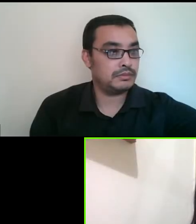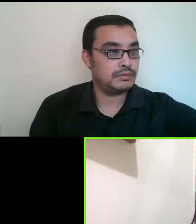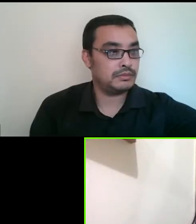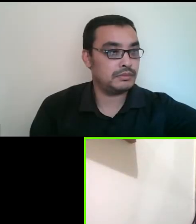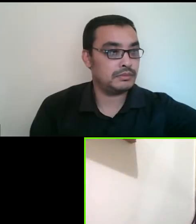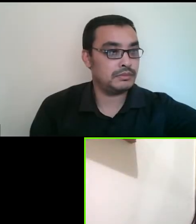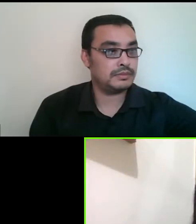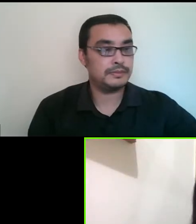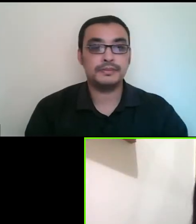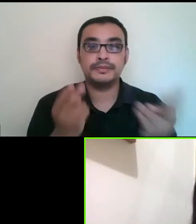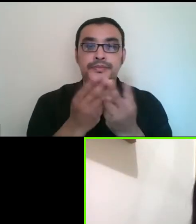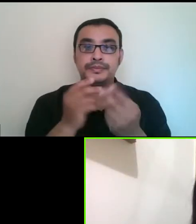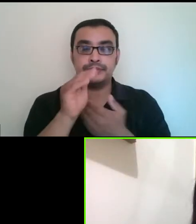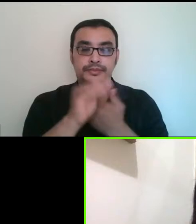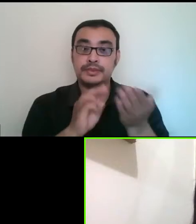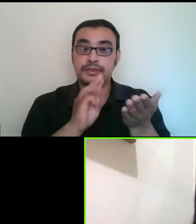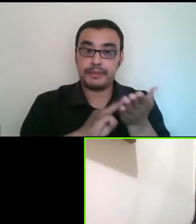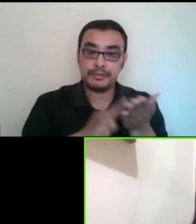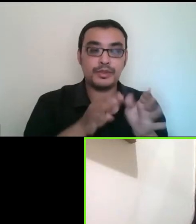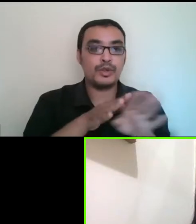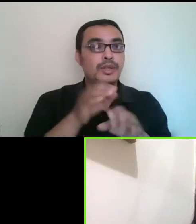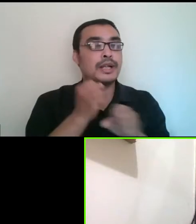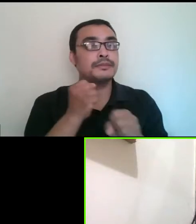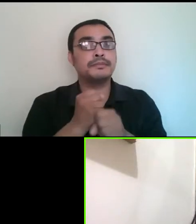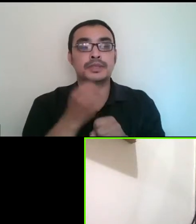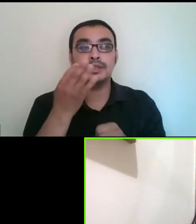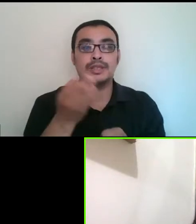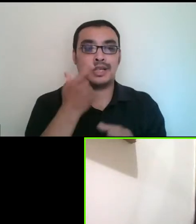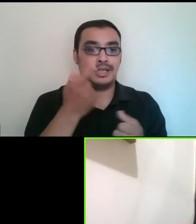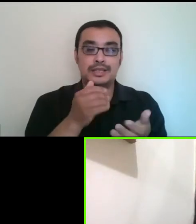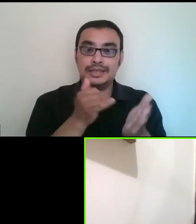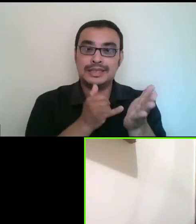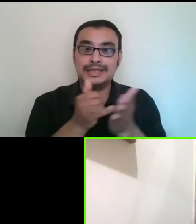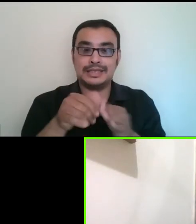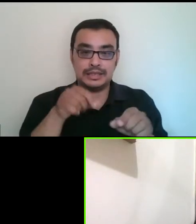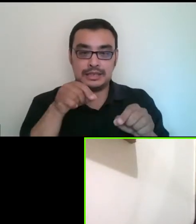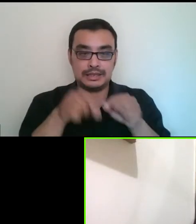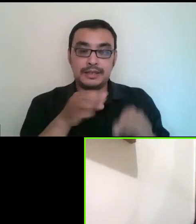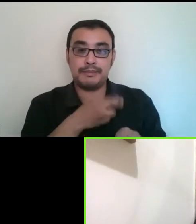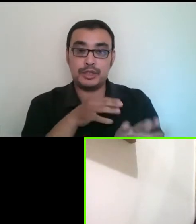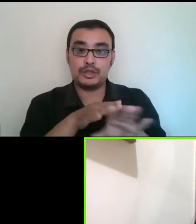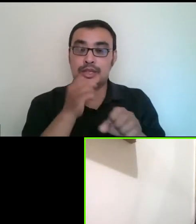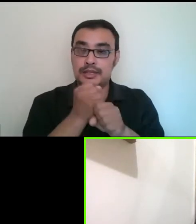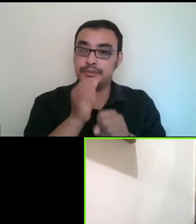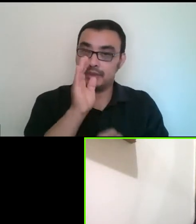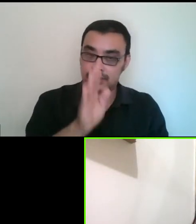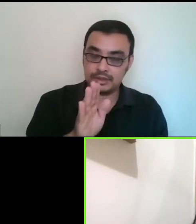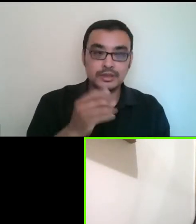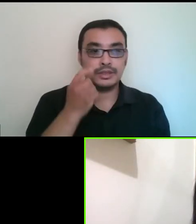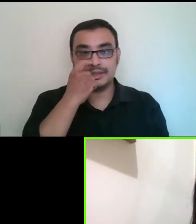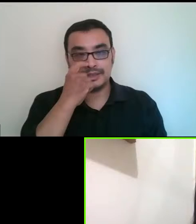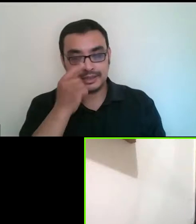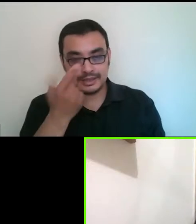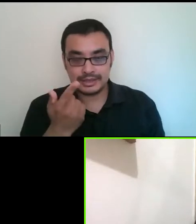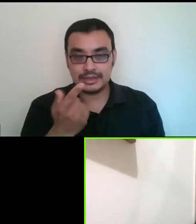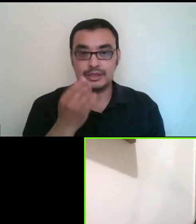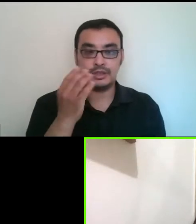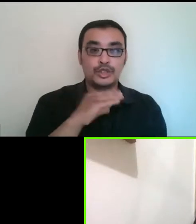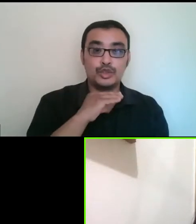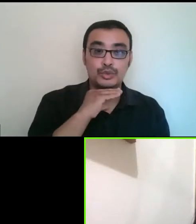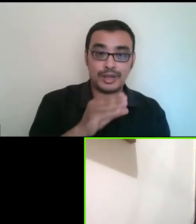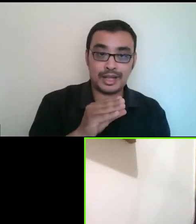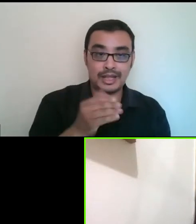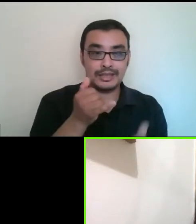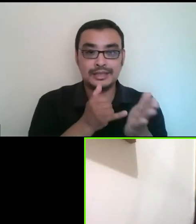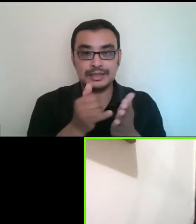the bulk of the members are working with young farmers, and within that, there are women farmers, young IP farmers, and